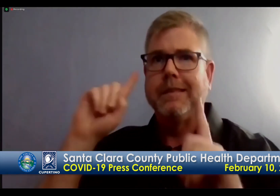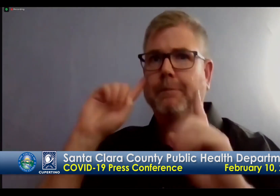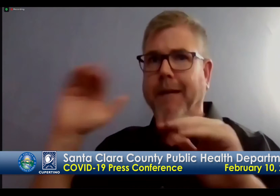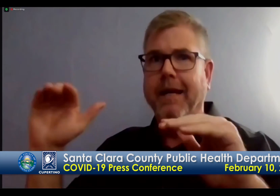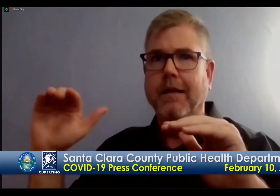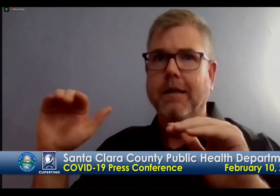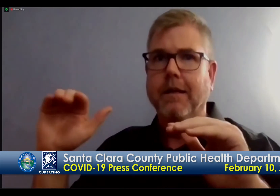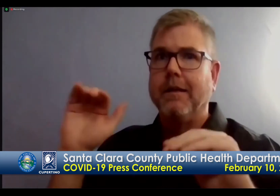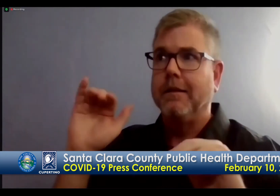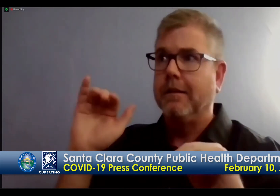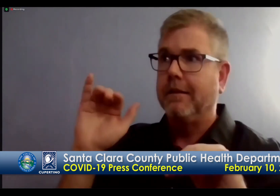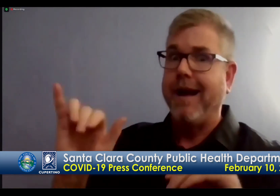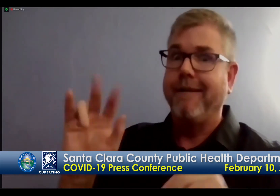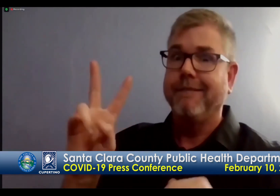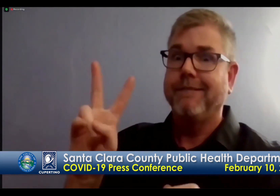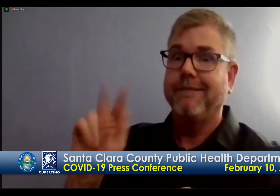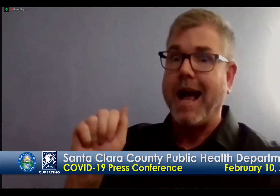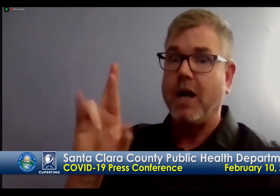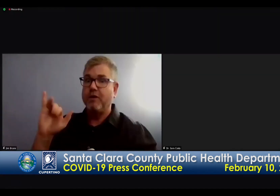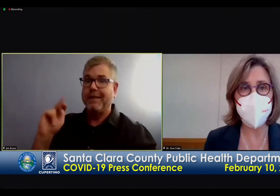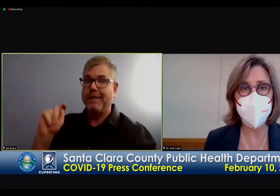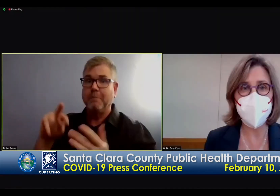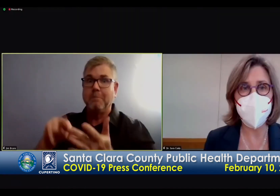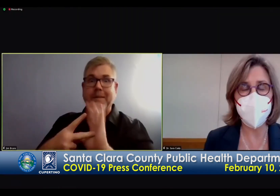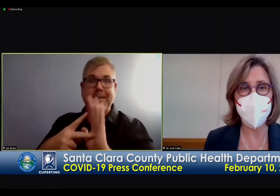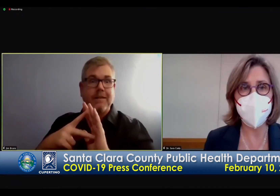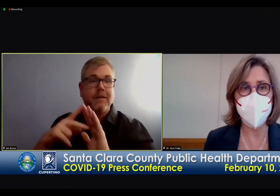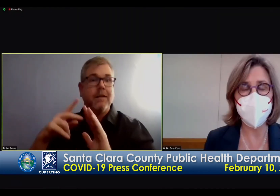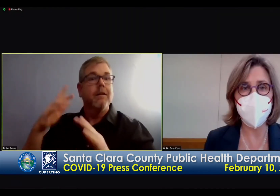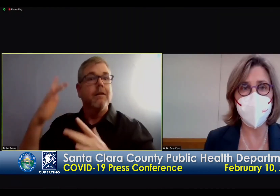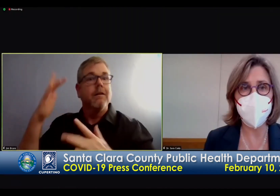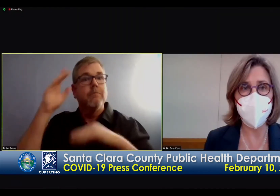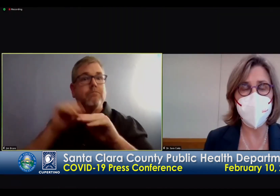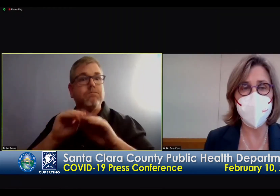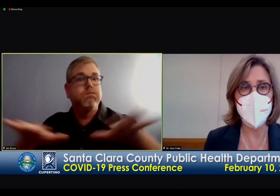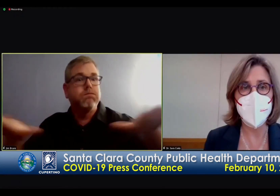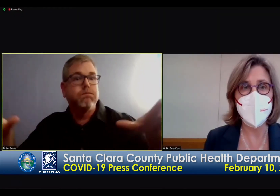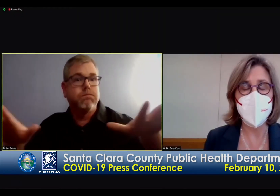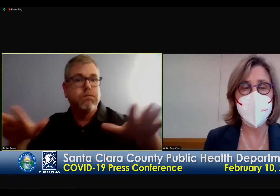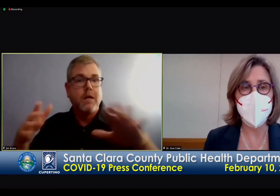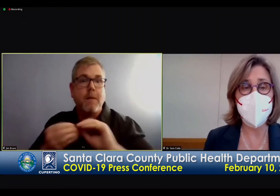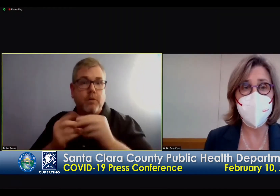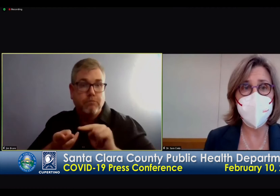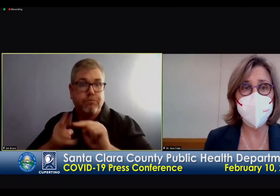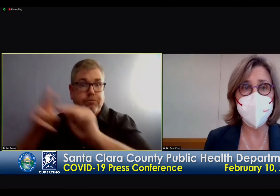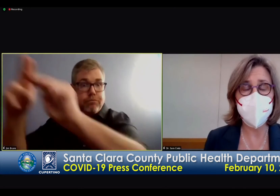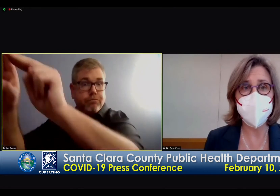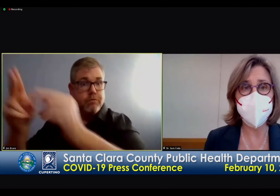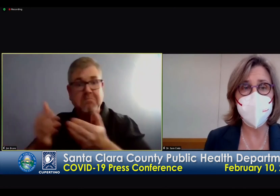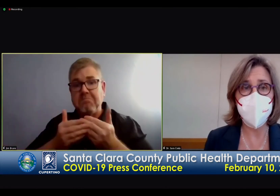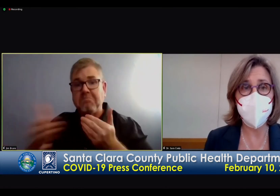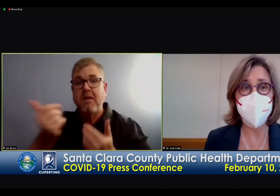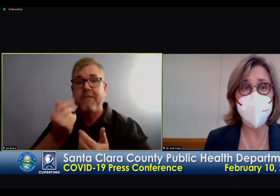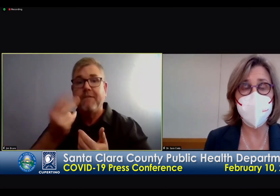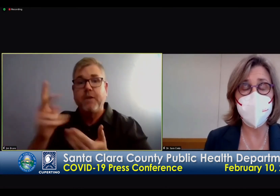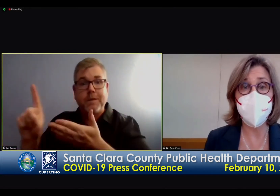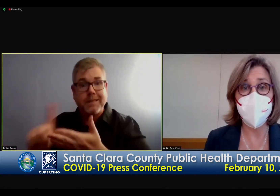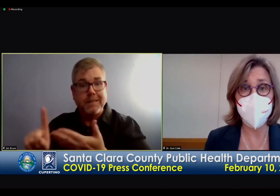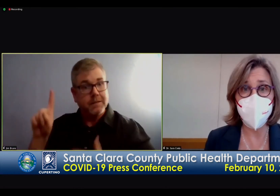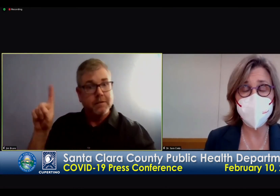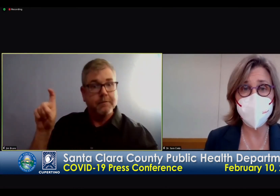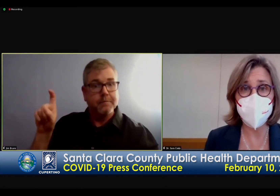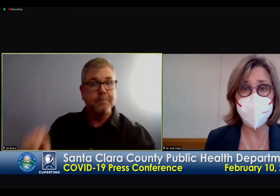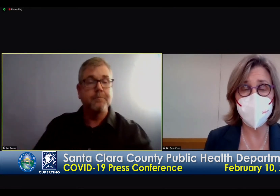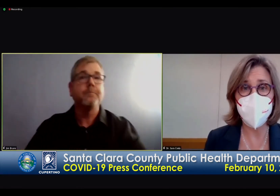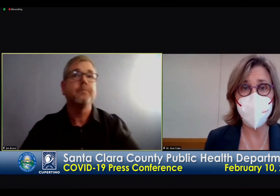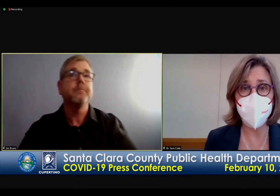So I could start. The travel history for the Santa Clara County case is a bit